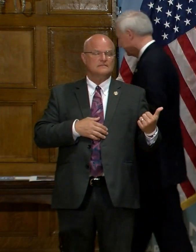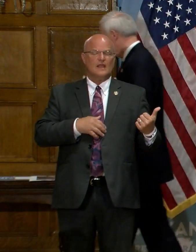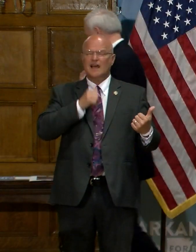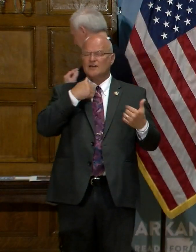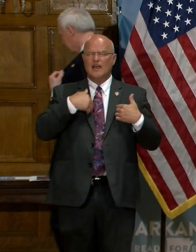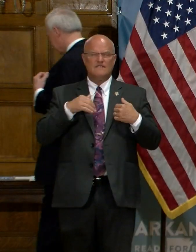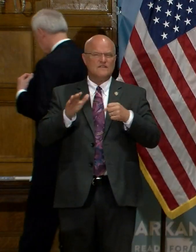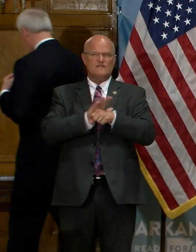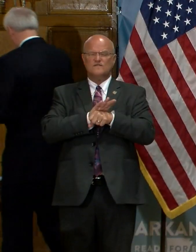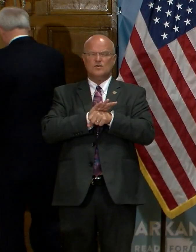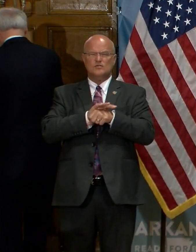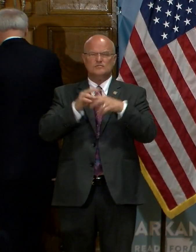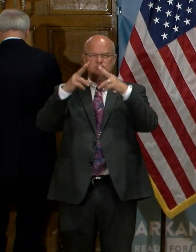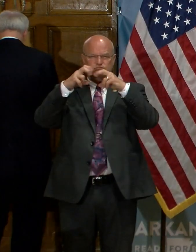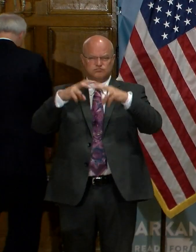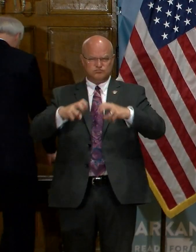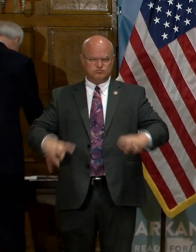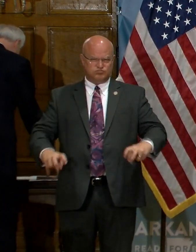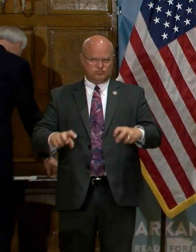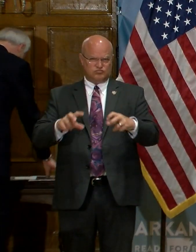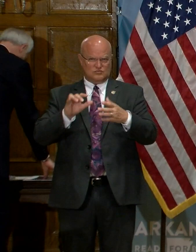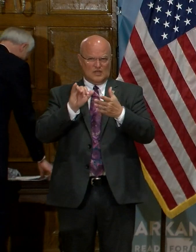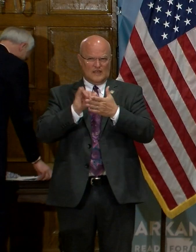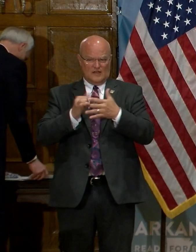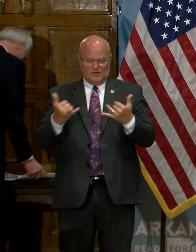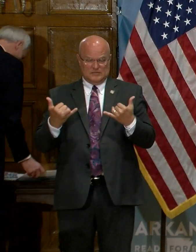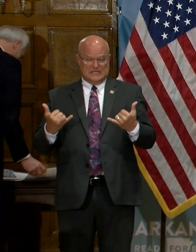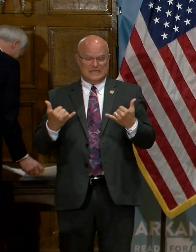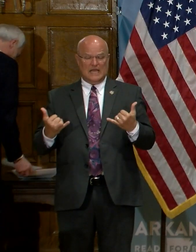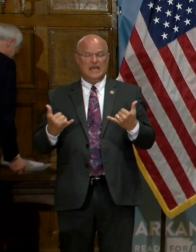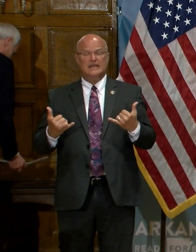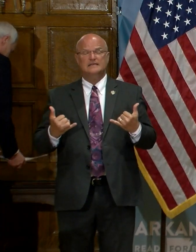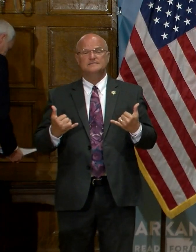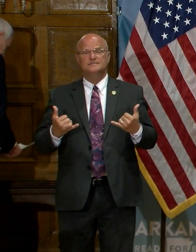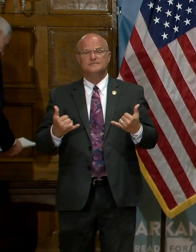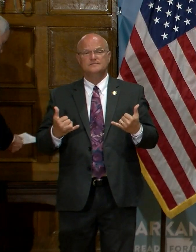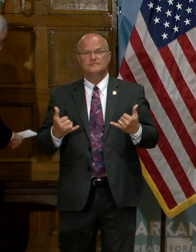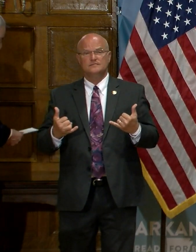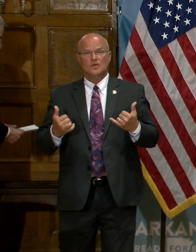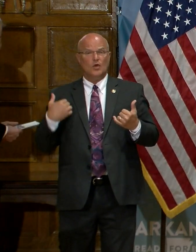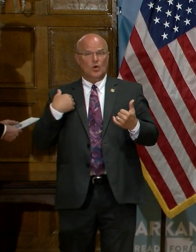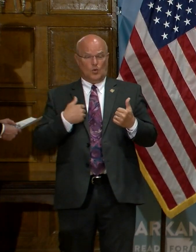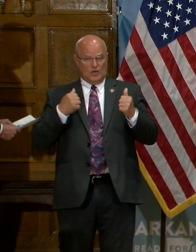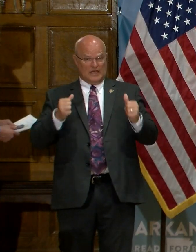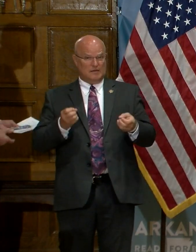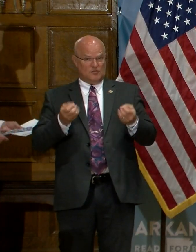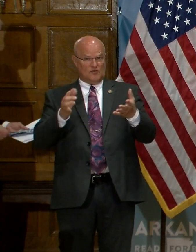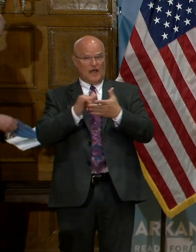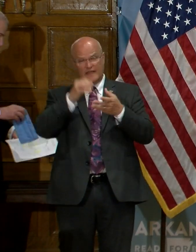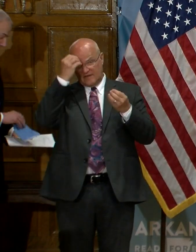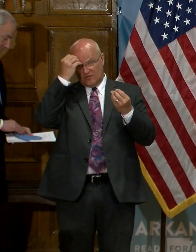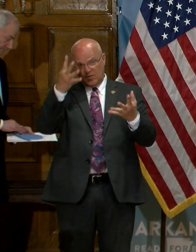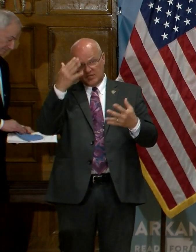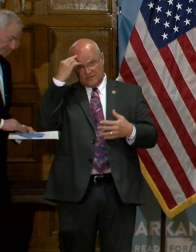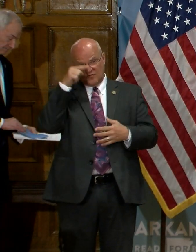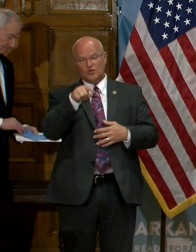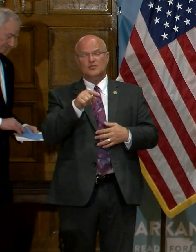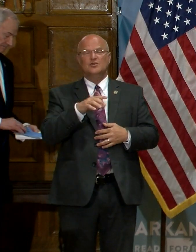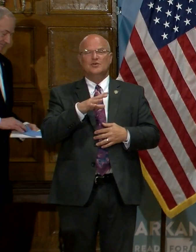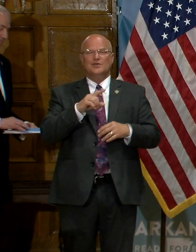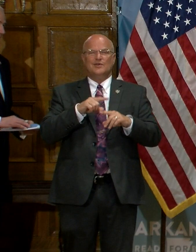I don't have the full breakdown of those from today. We can certainly provide that information to